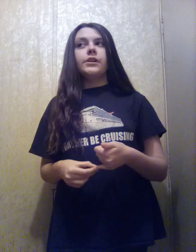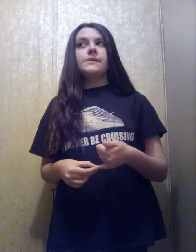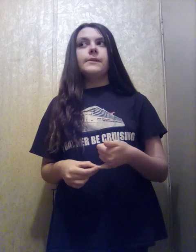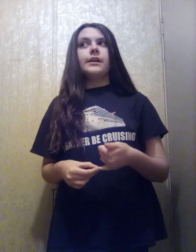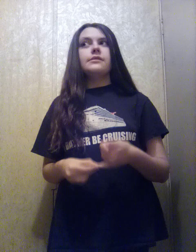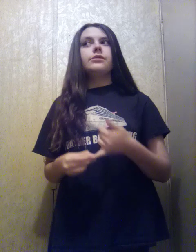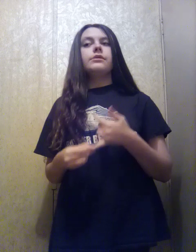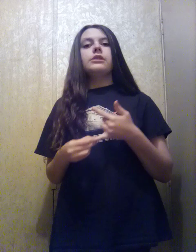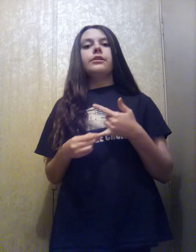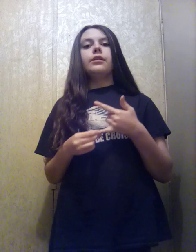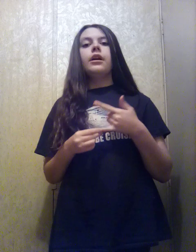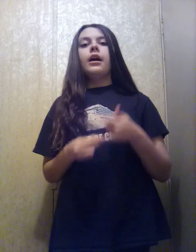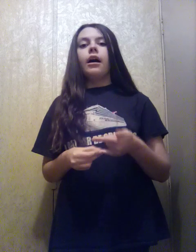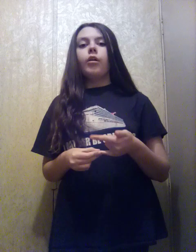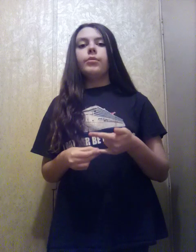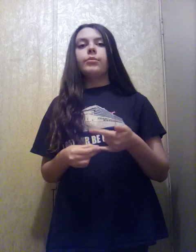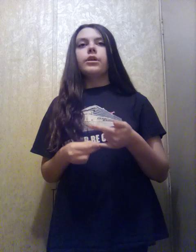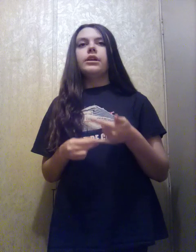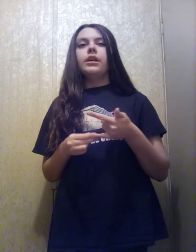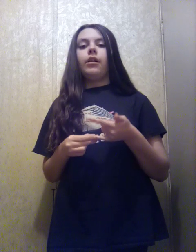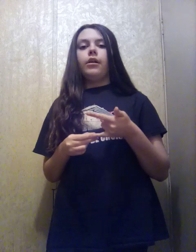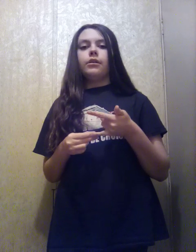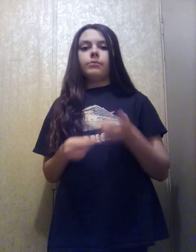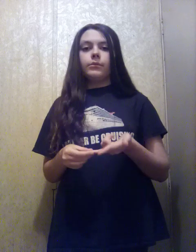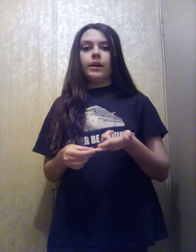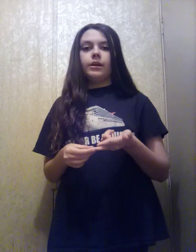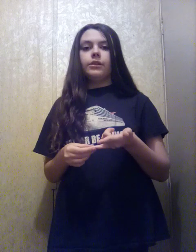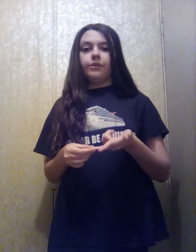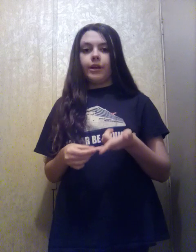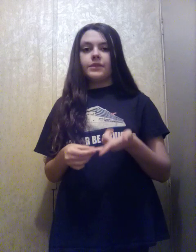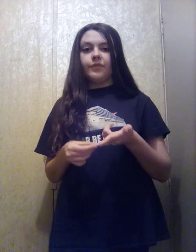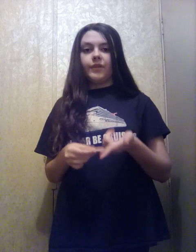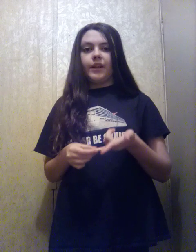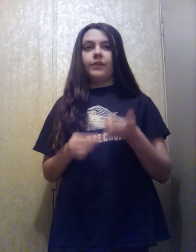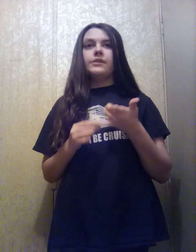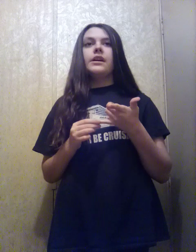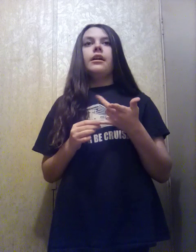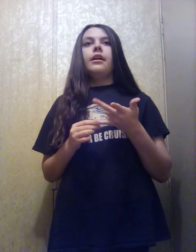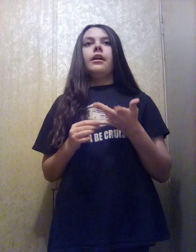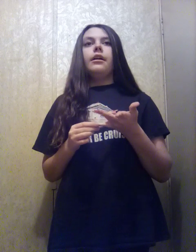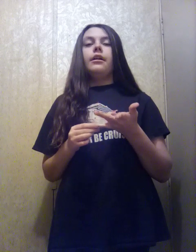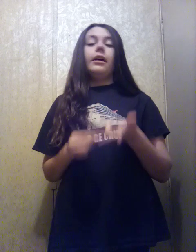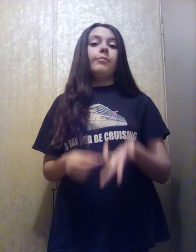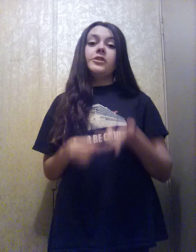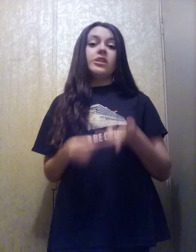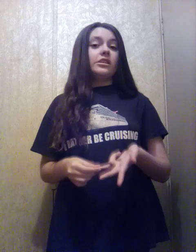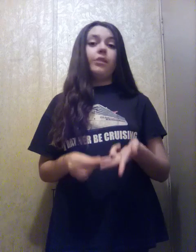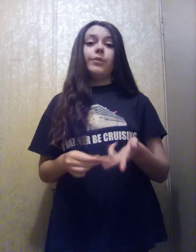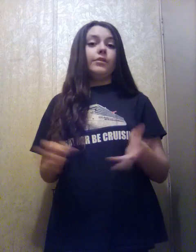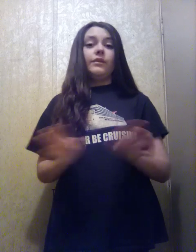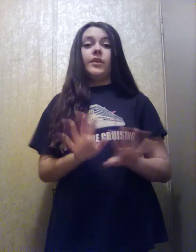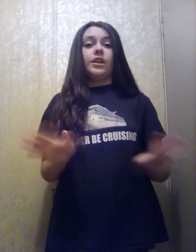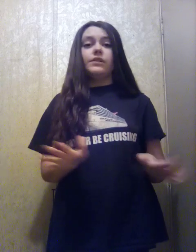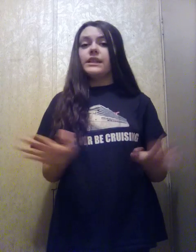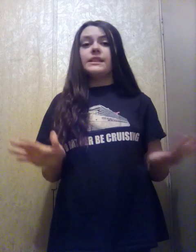Please be nicer to each other. I'll be working on getting the credits for videos. I'm just uploading videos, I